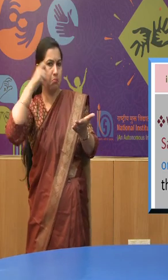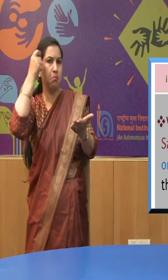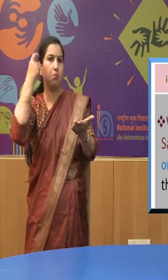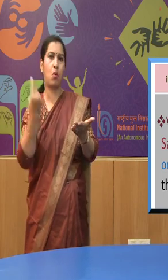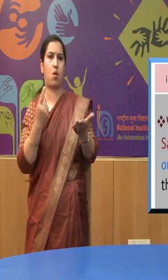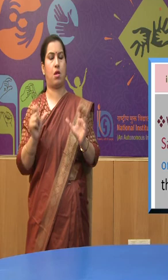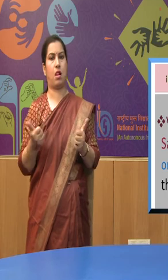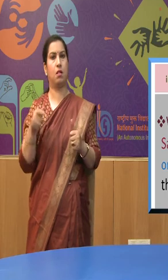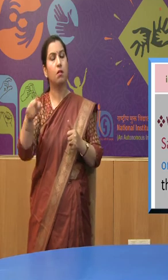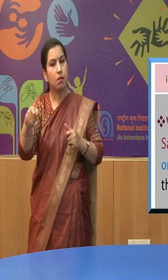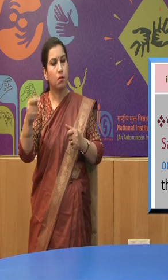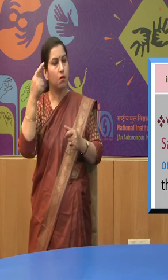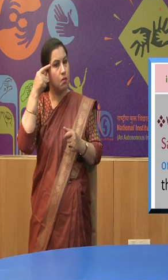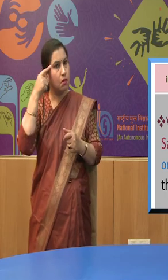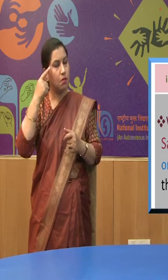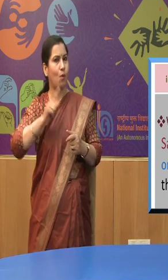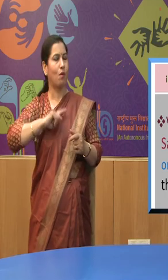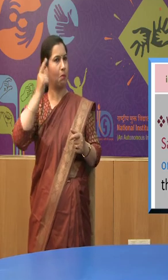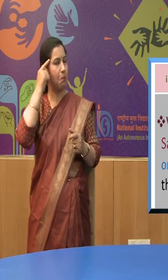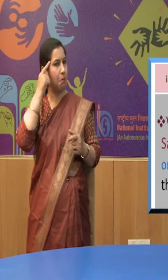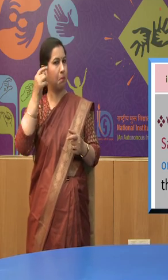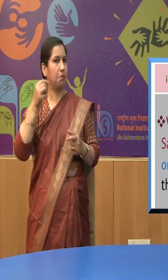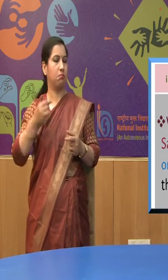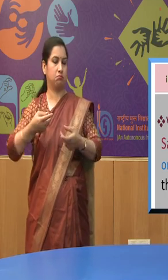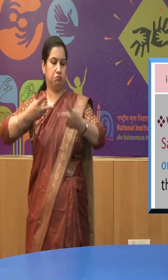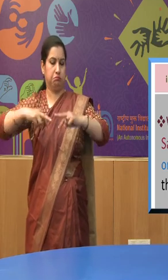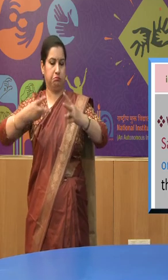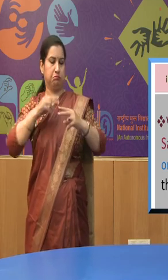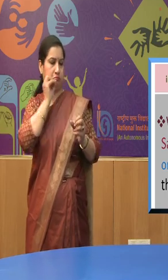Therefore, they could interpret it in the way they liked.